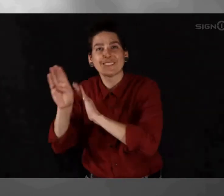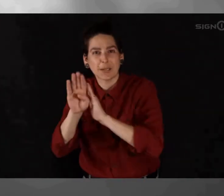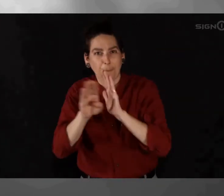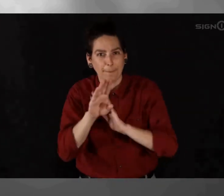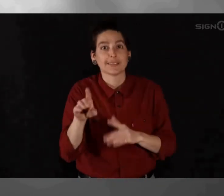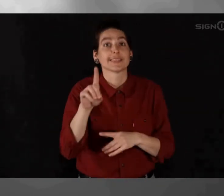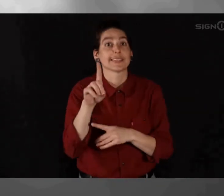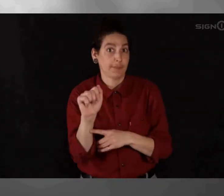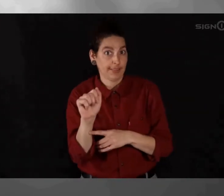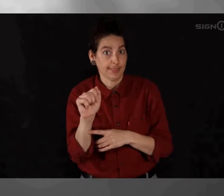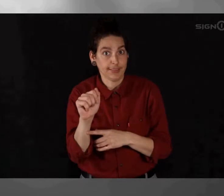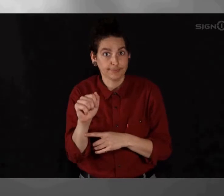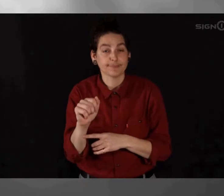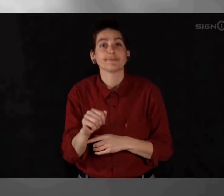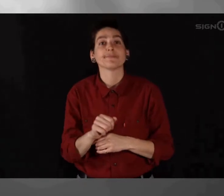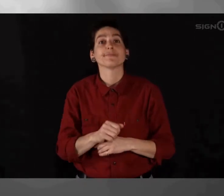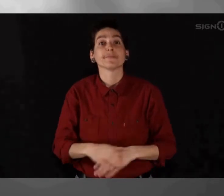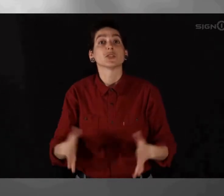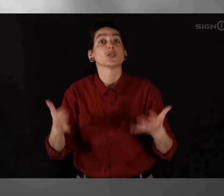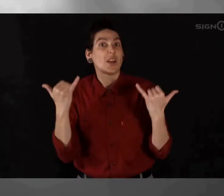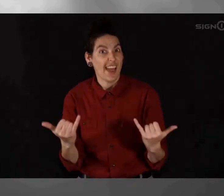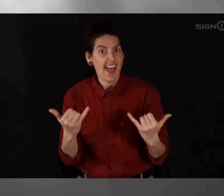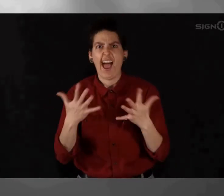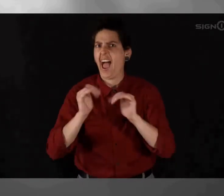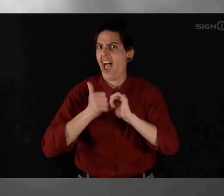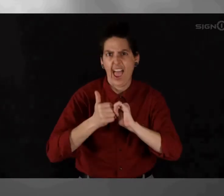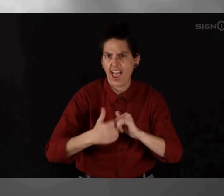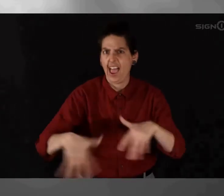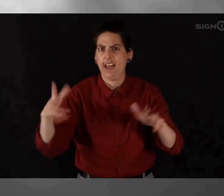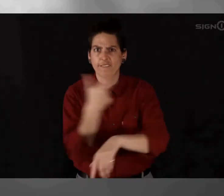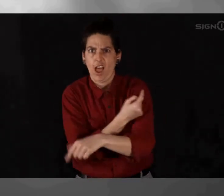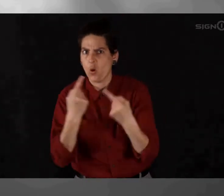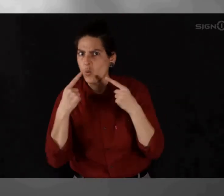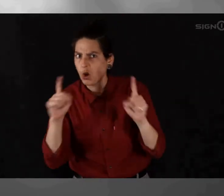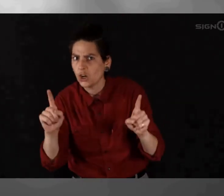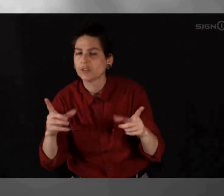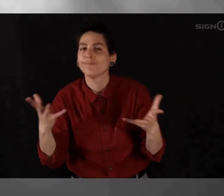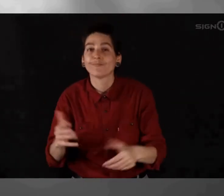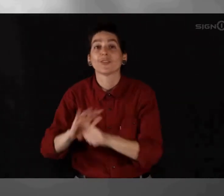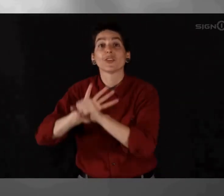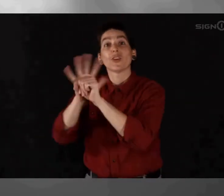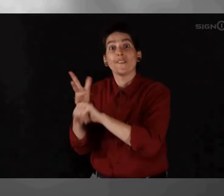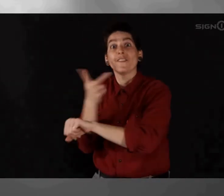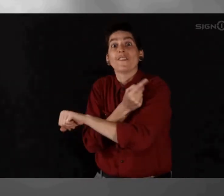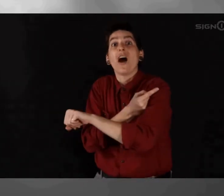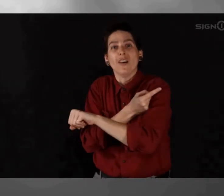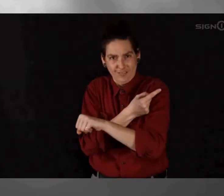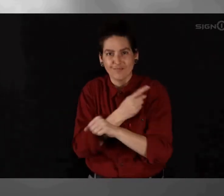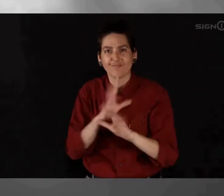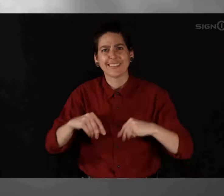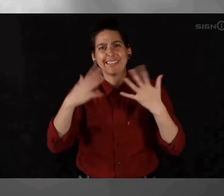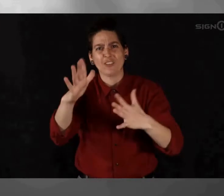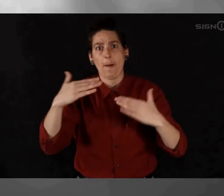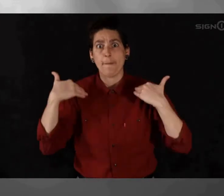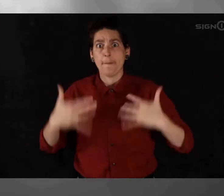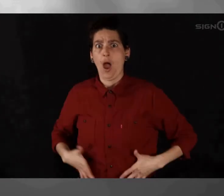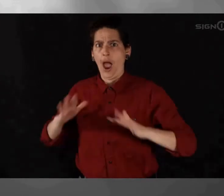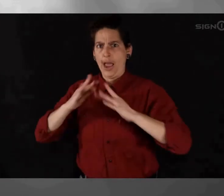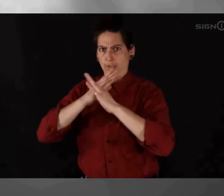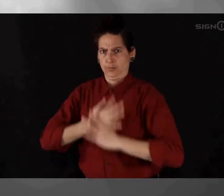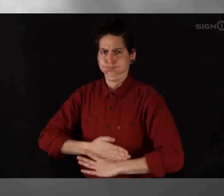does the vaccine work? The COVID vaccine gives your body a recipe to create antibodies